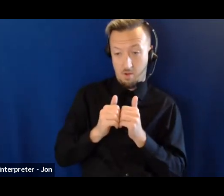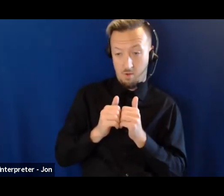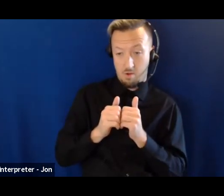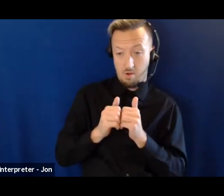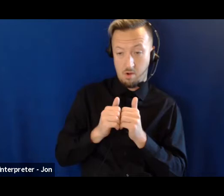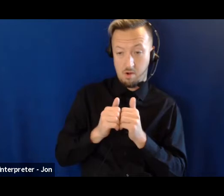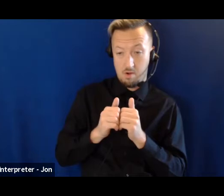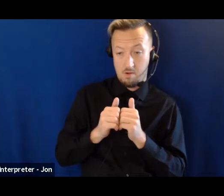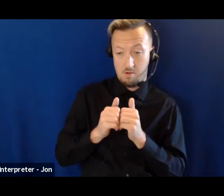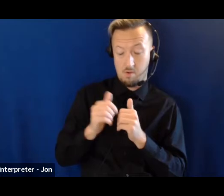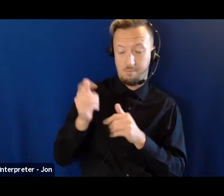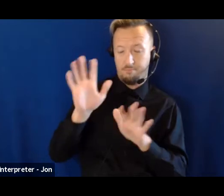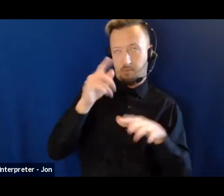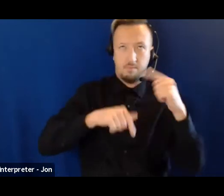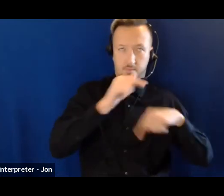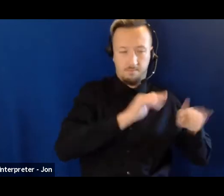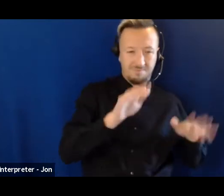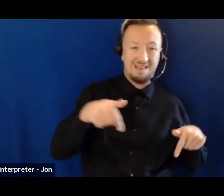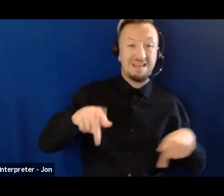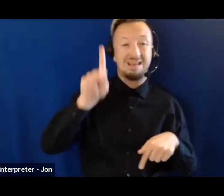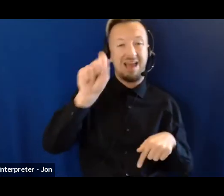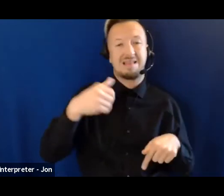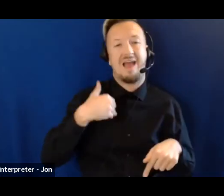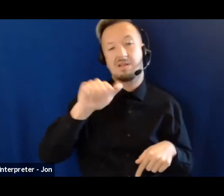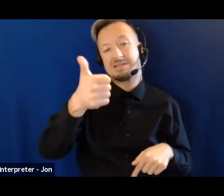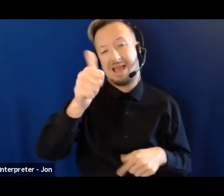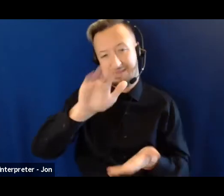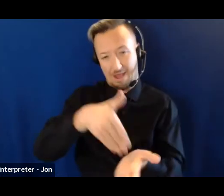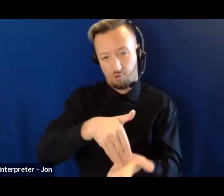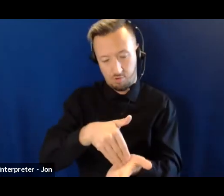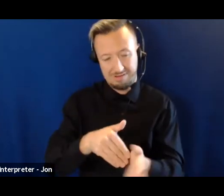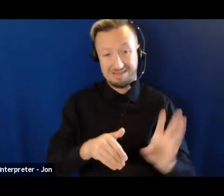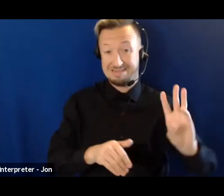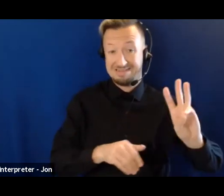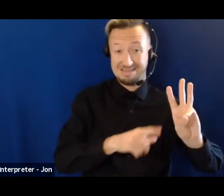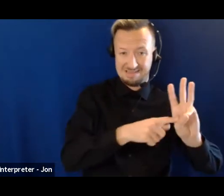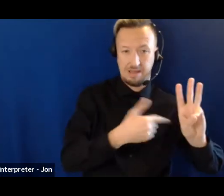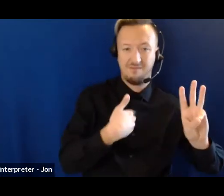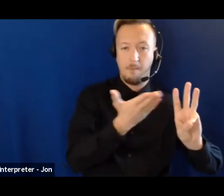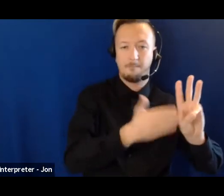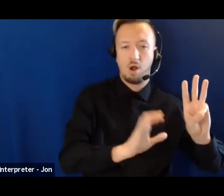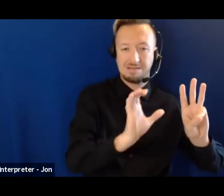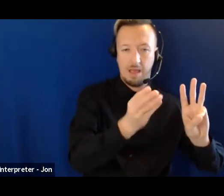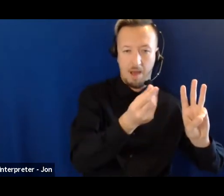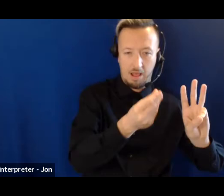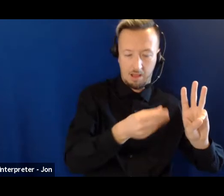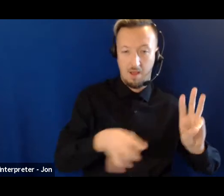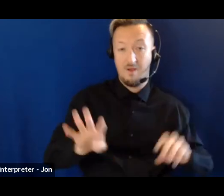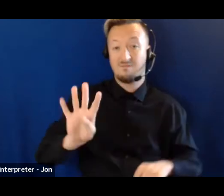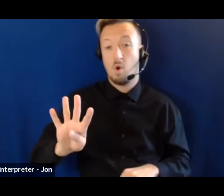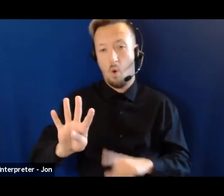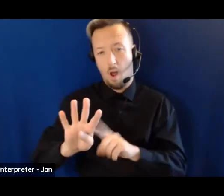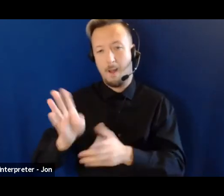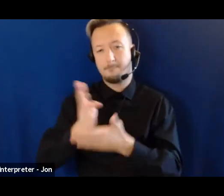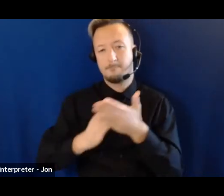okay, let me back up. So we have 10 centers in Kansas. 6 of those receive Part C money. 4 of those receive